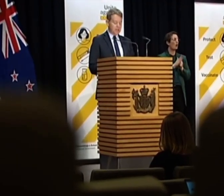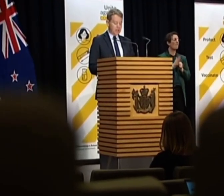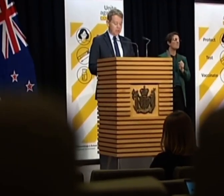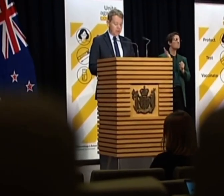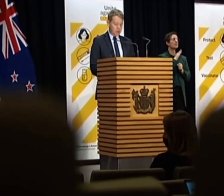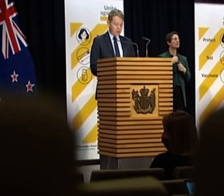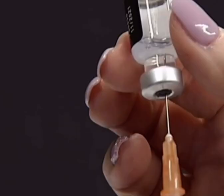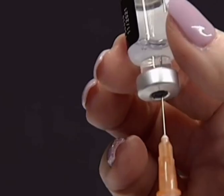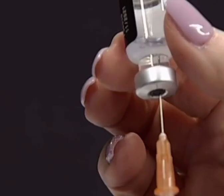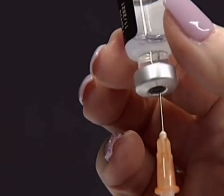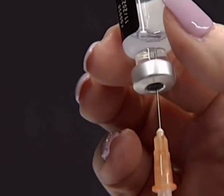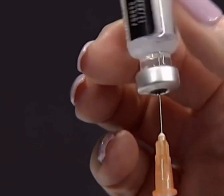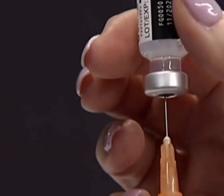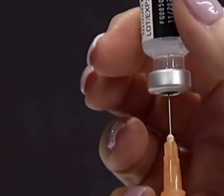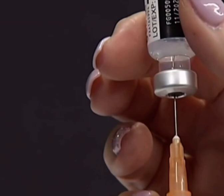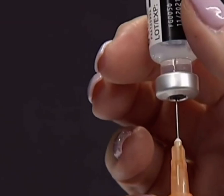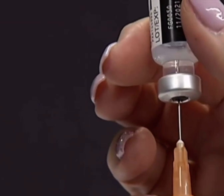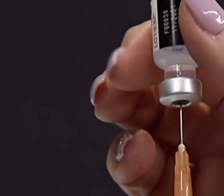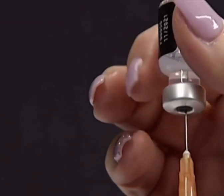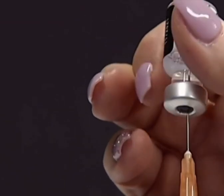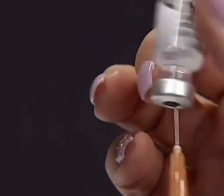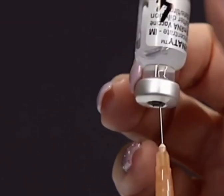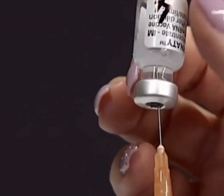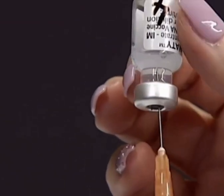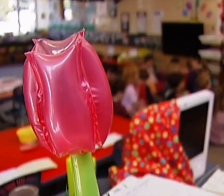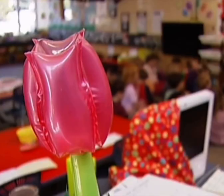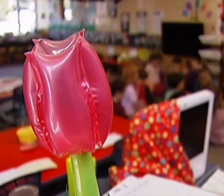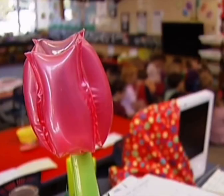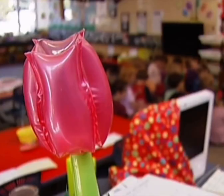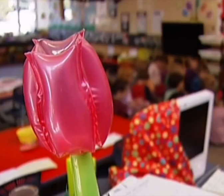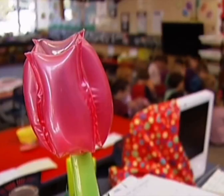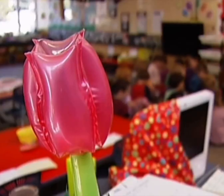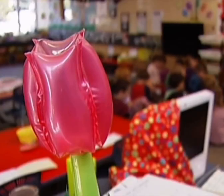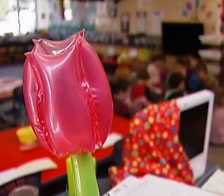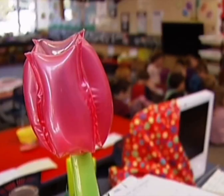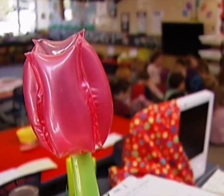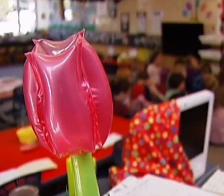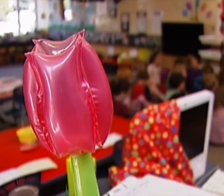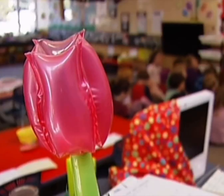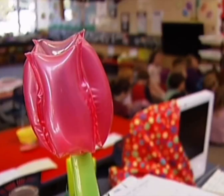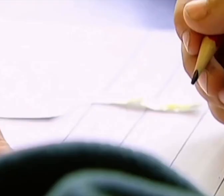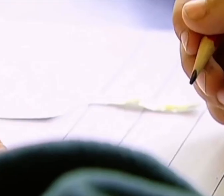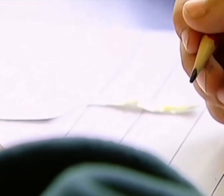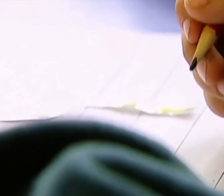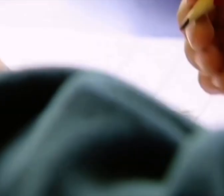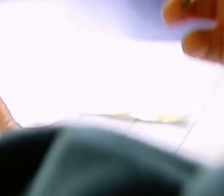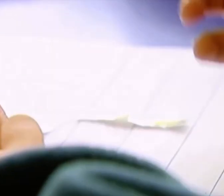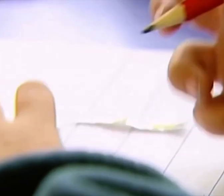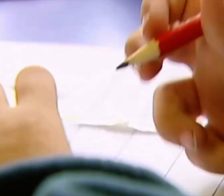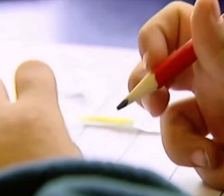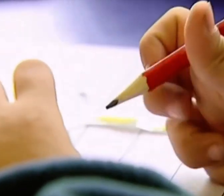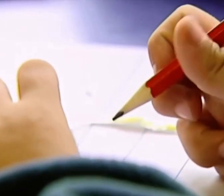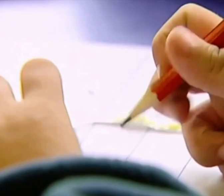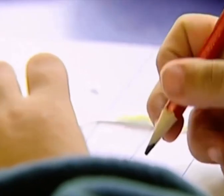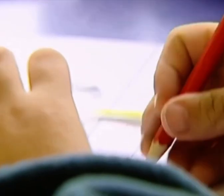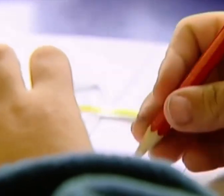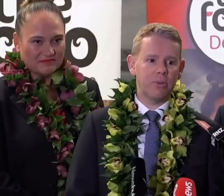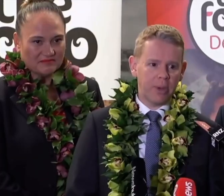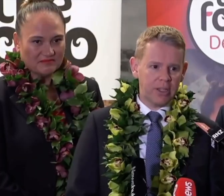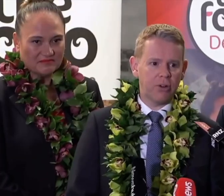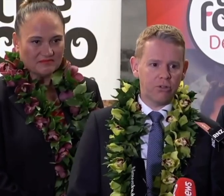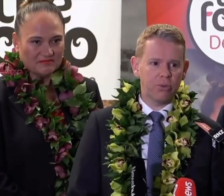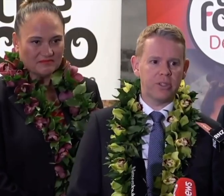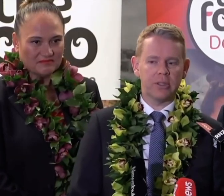to Cabinet on Monday is a mighty big stick. Every educator who works with a child will have to be vaccinated.